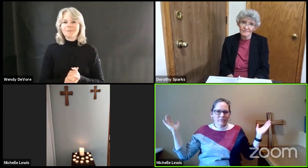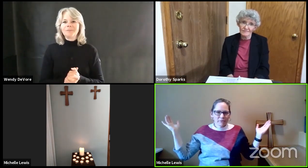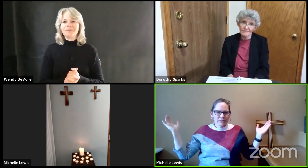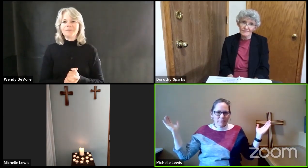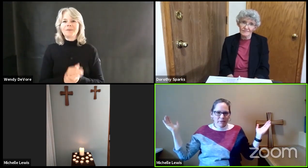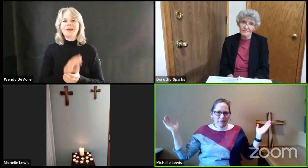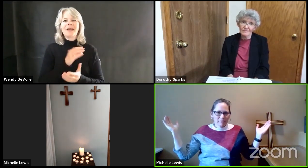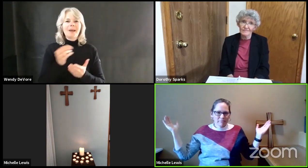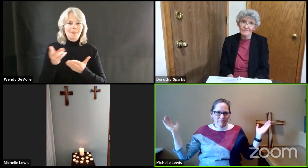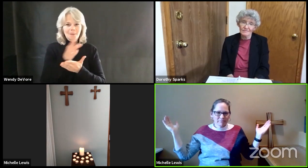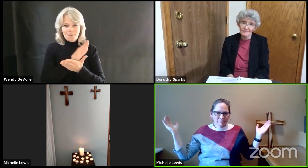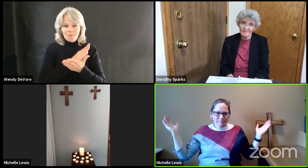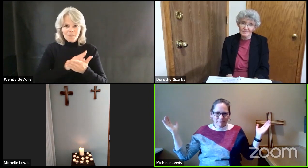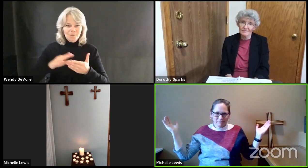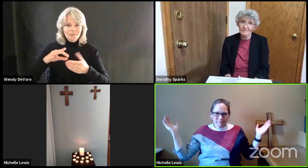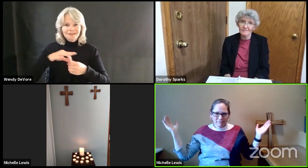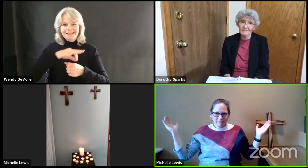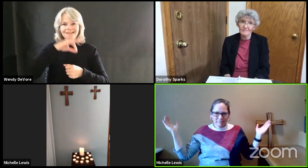and of the Holy Spirit.